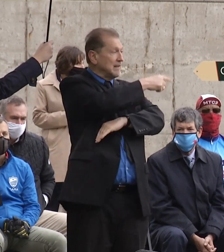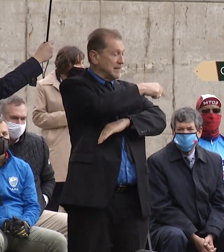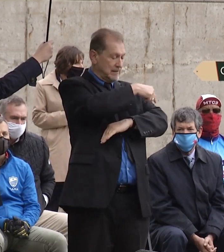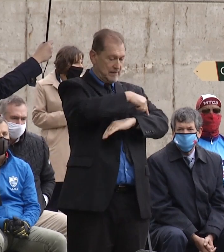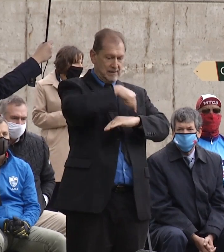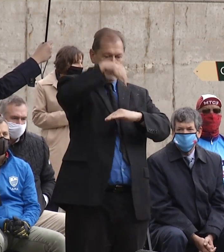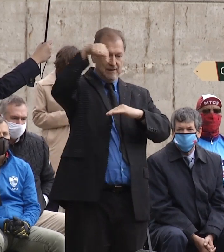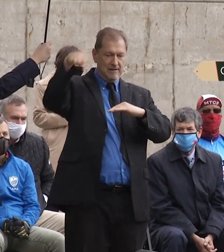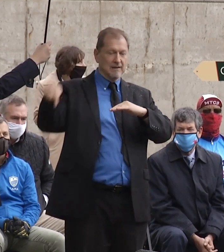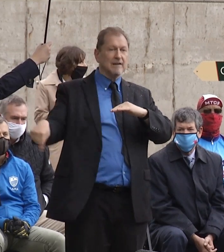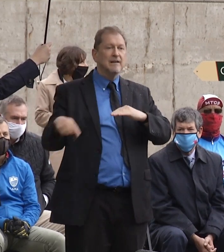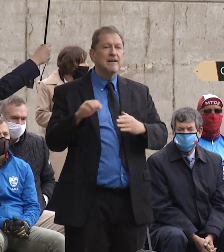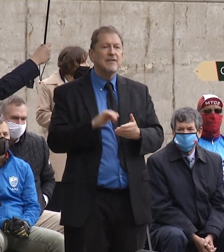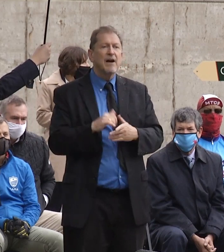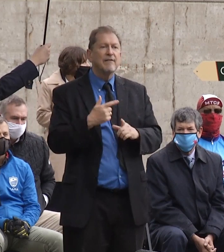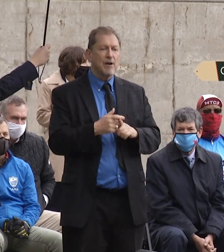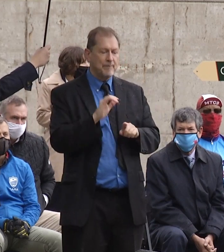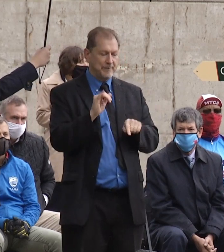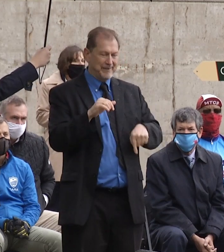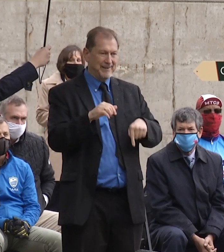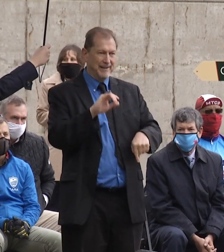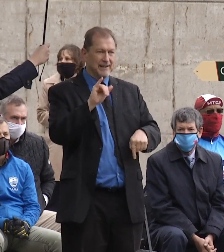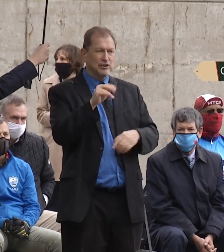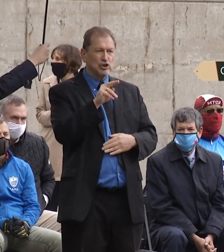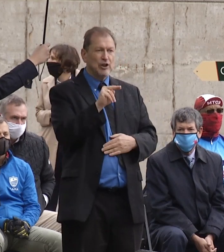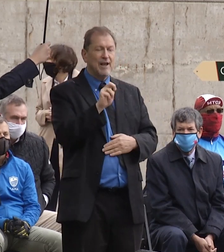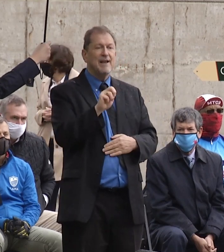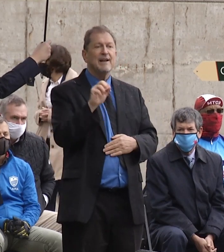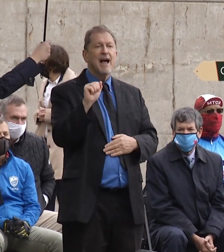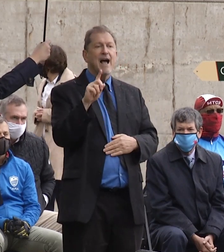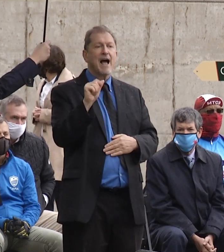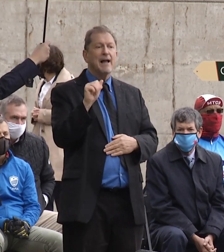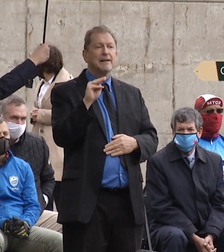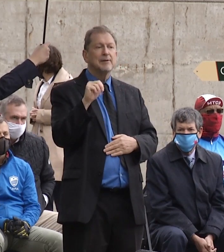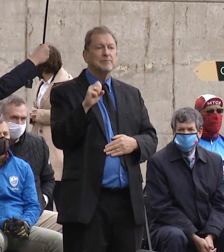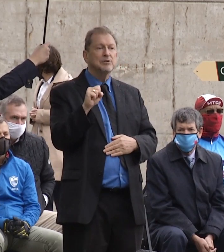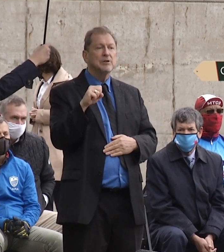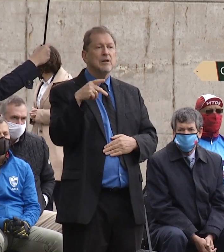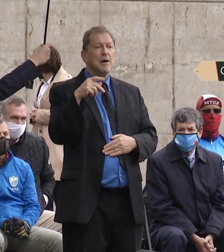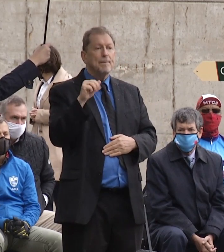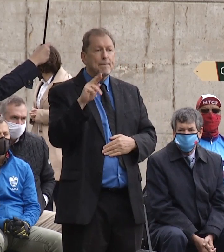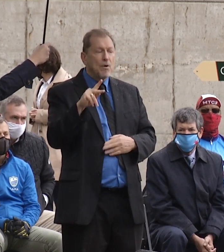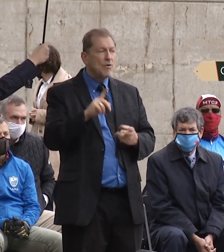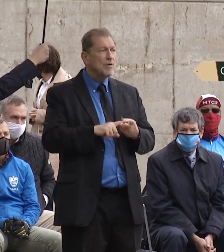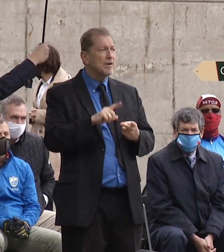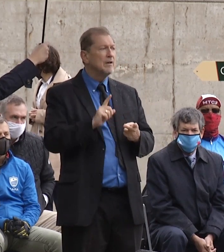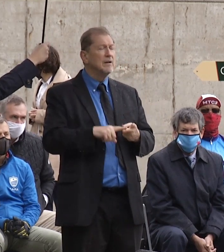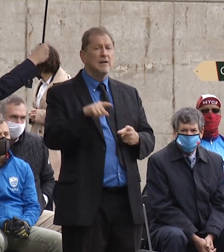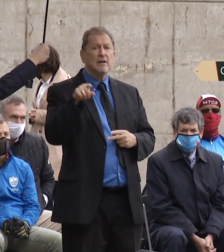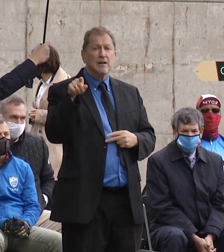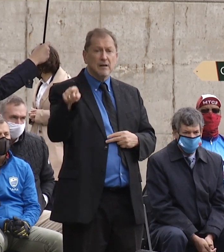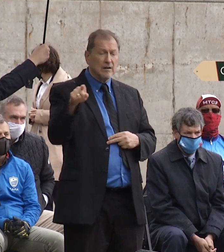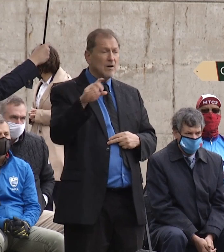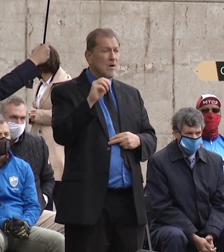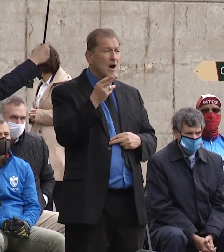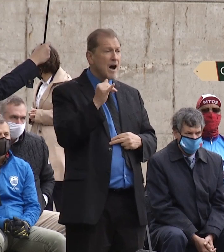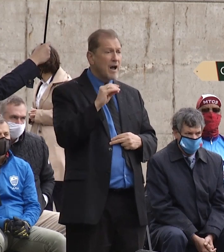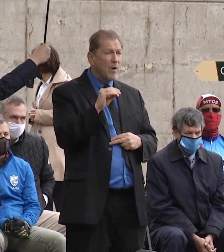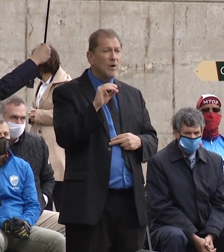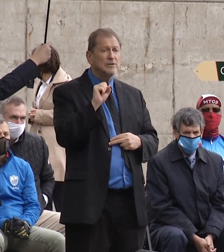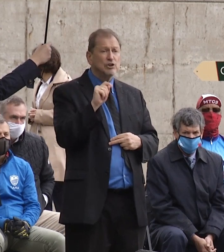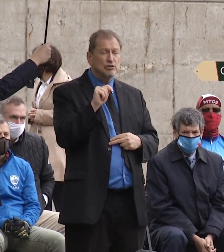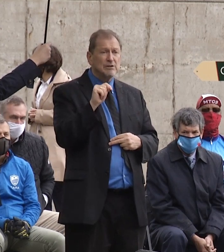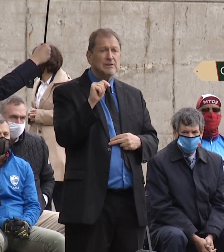half a mile from Jane Addams Park and the Ohio Street Beach to DeSable Harbor on the south side of the Chicago